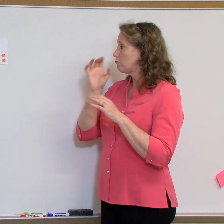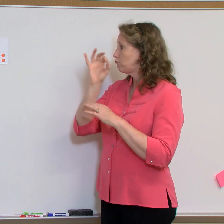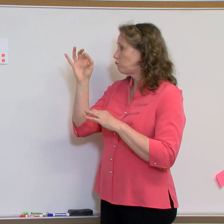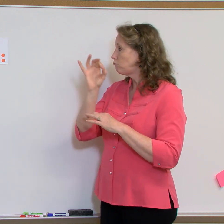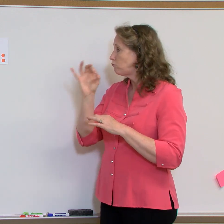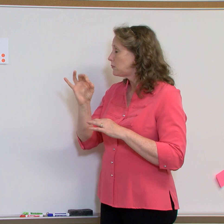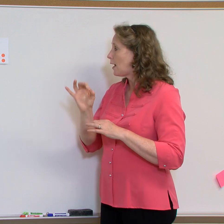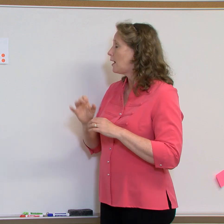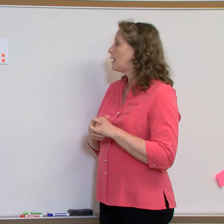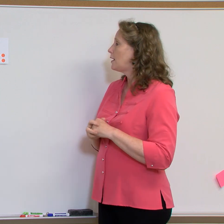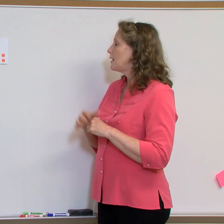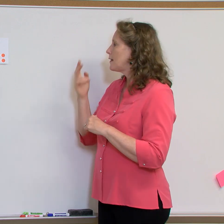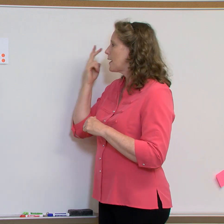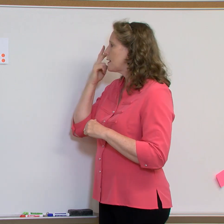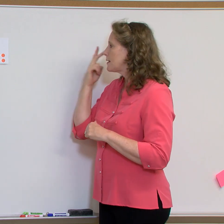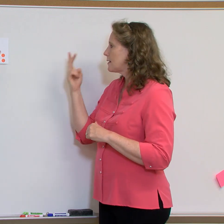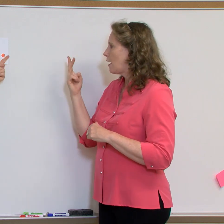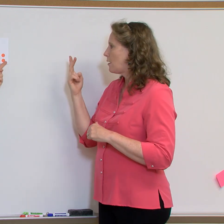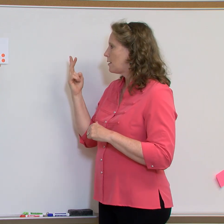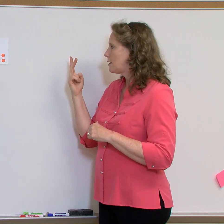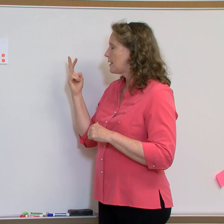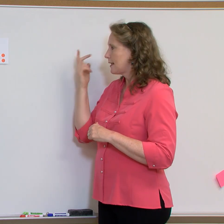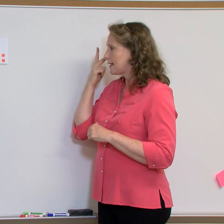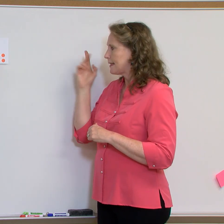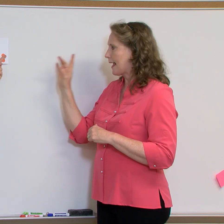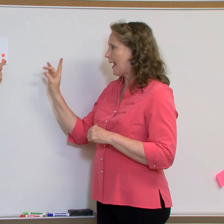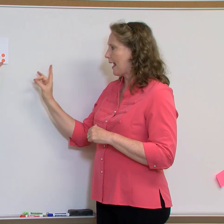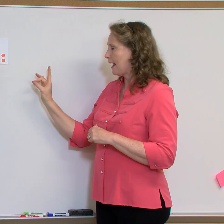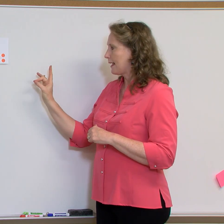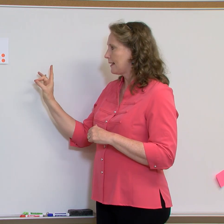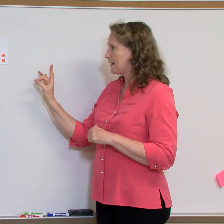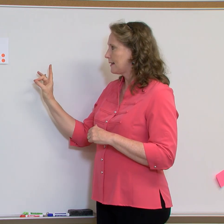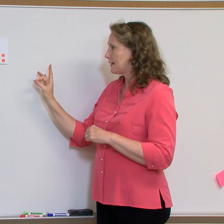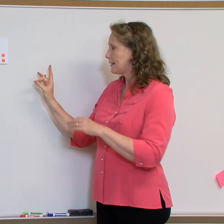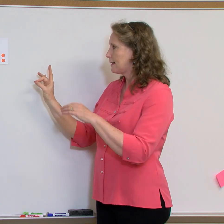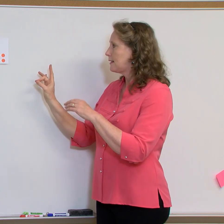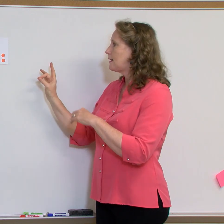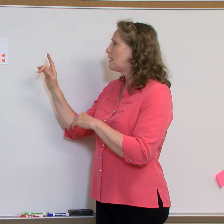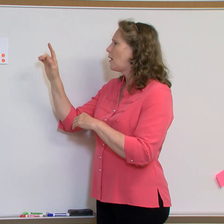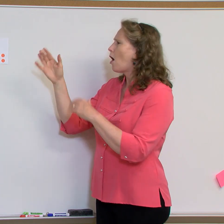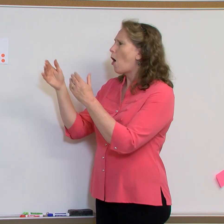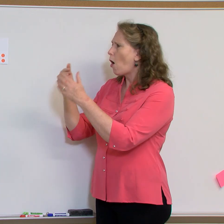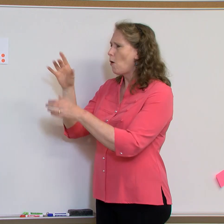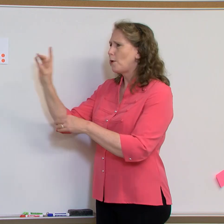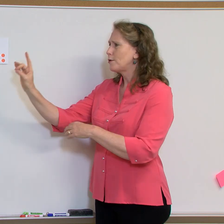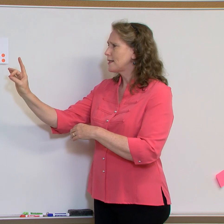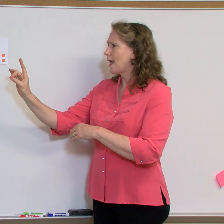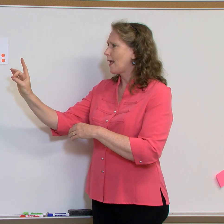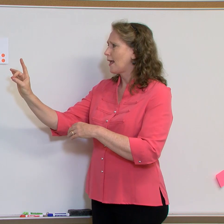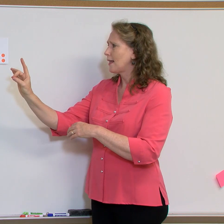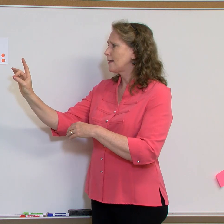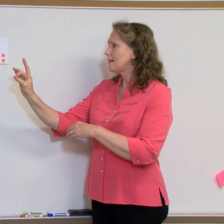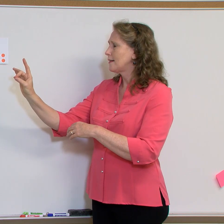arrangement, they saw 8 and almost 8,